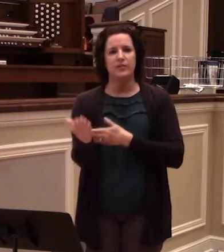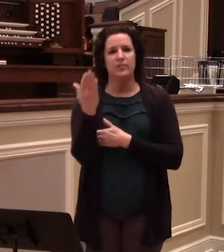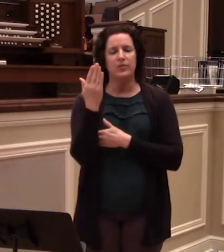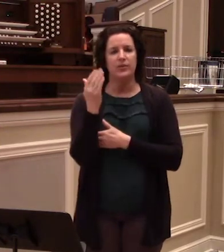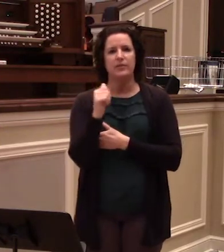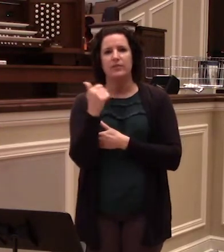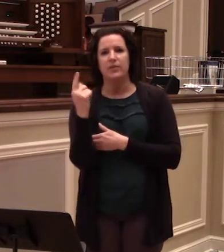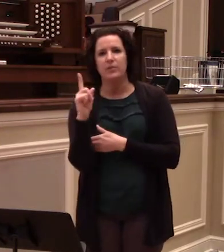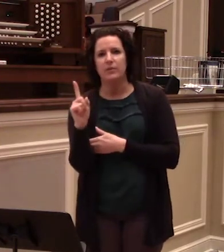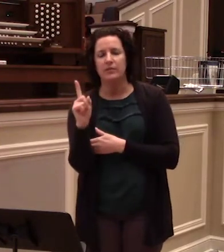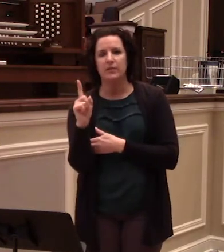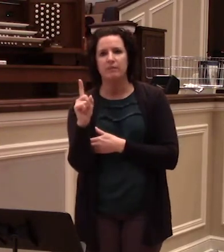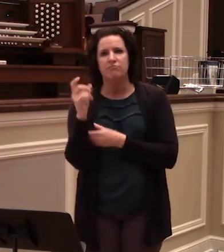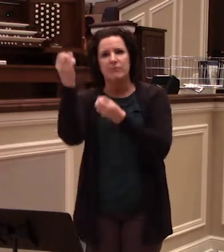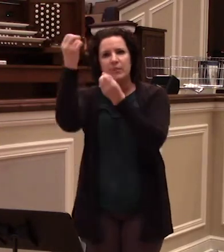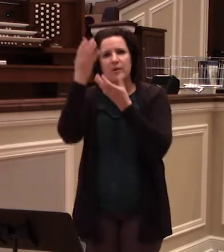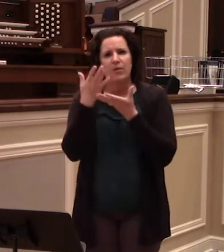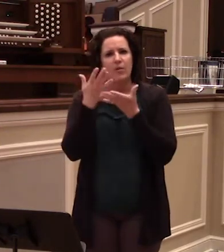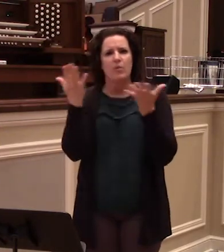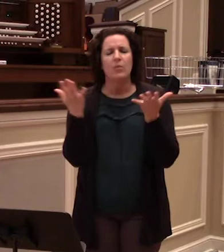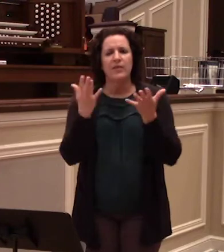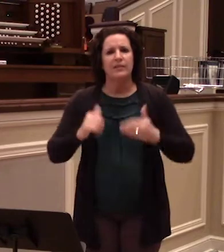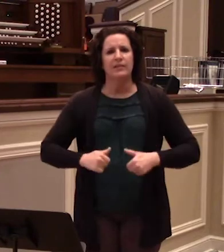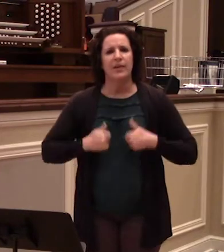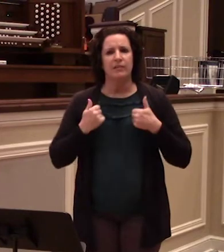anyone who can tell me what life is really all about?